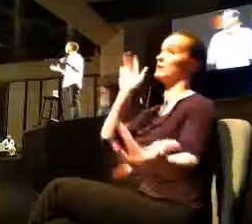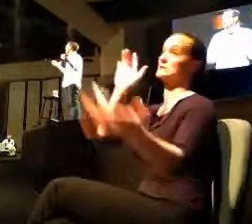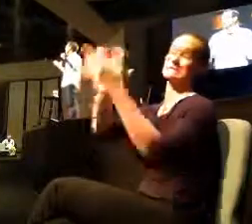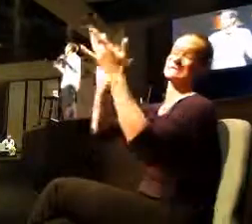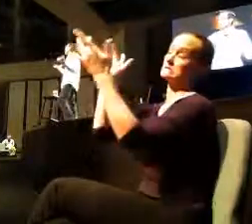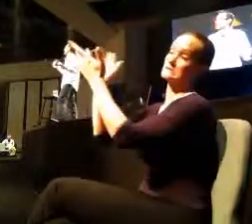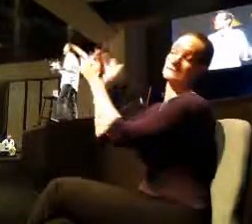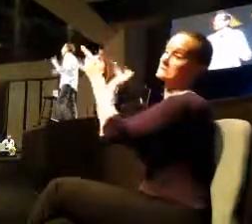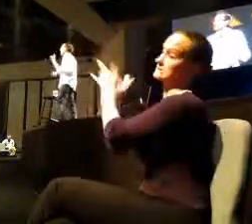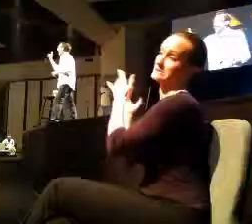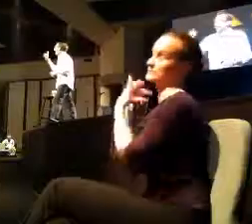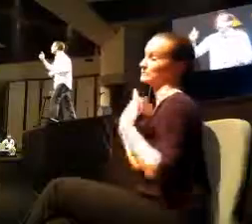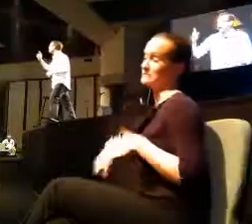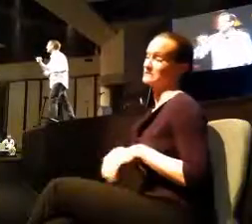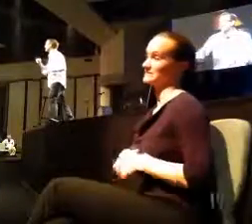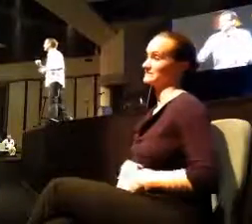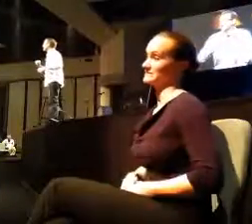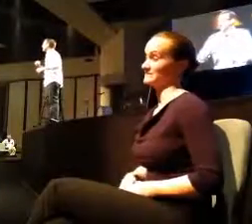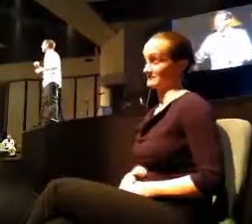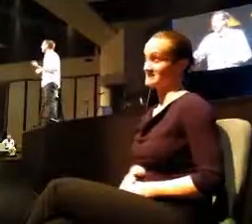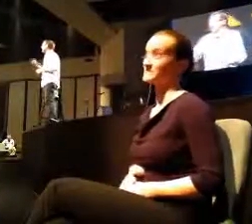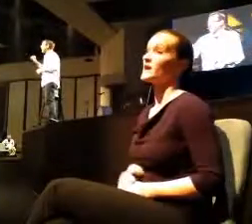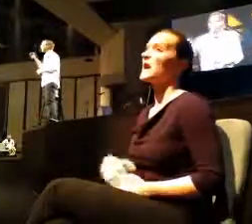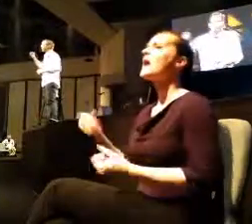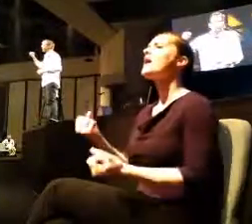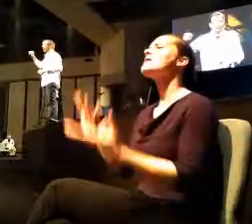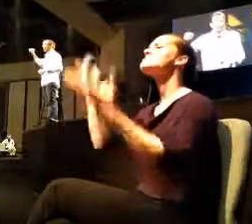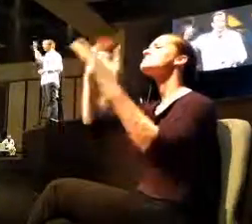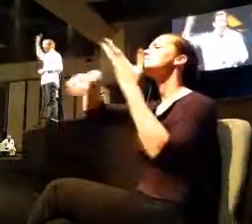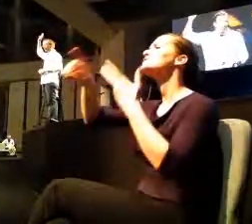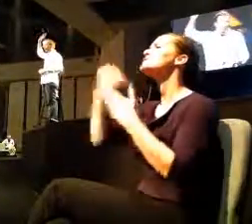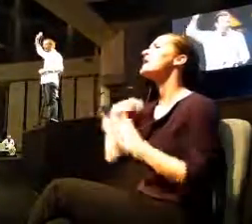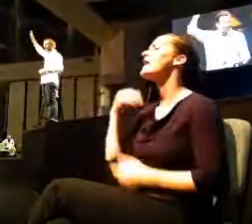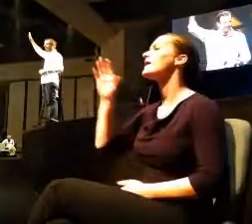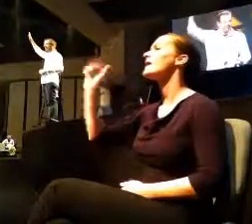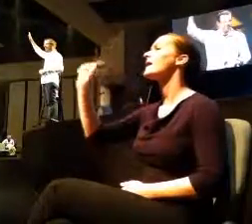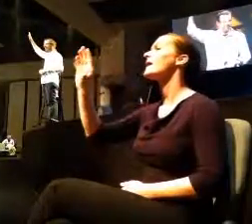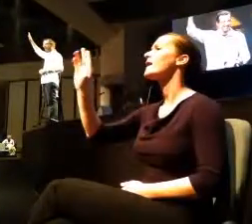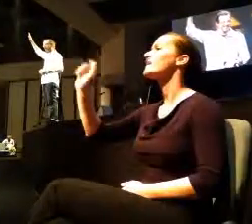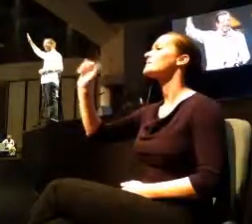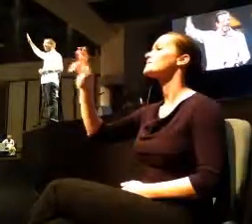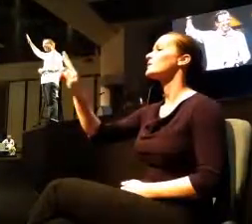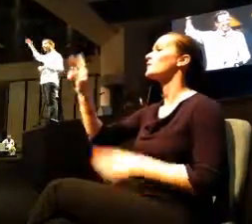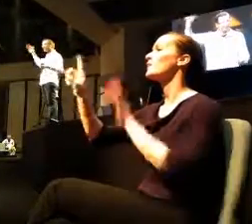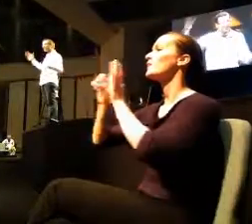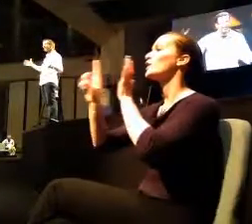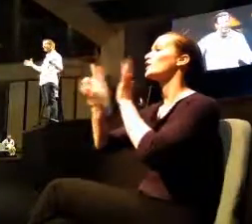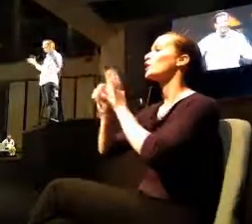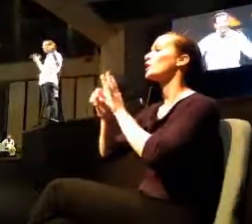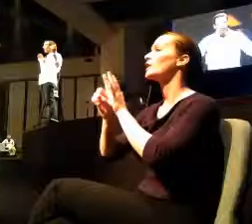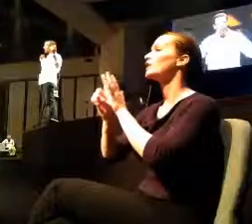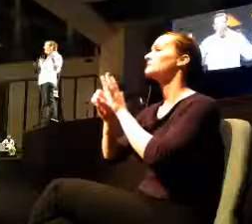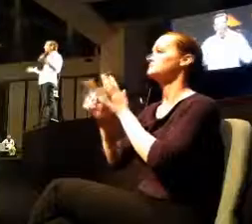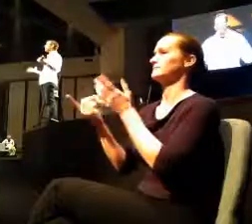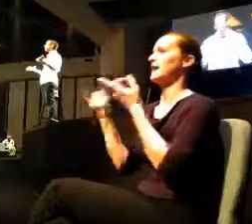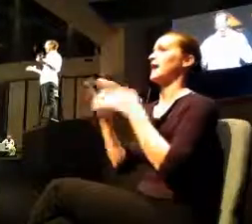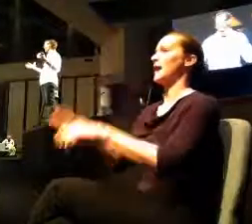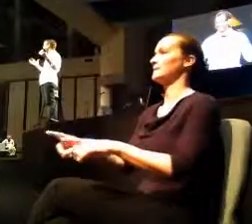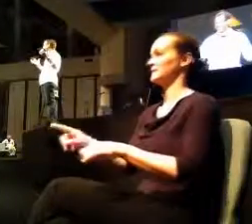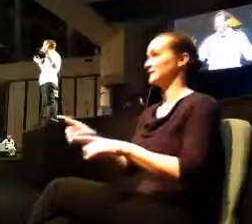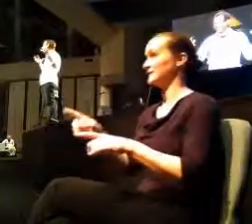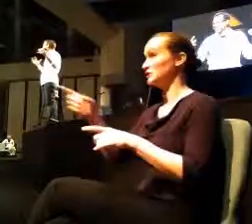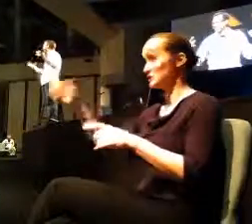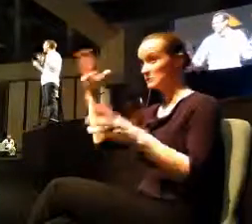so many ways. For example, how many of you had an Amber Alert go off in the middle of life? Yeah, we're